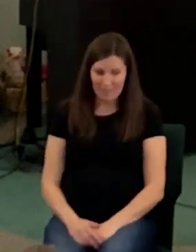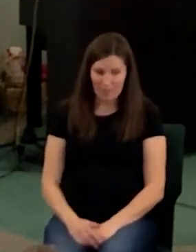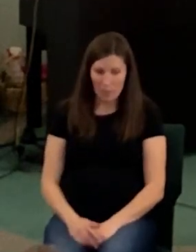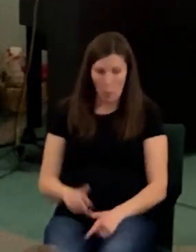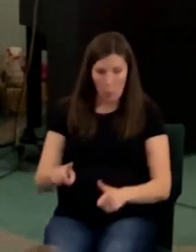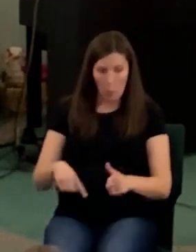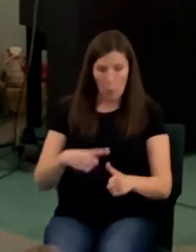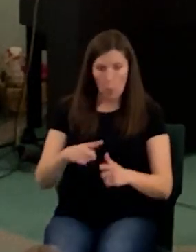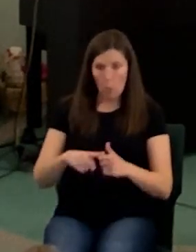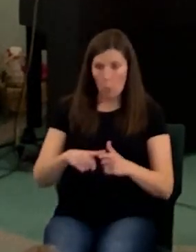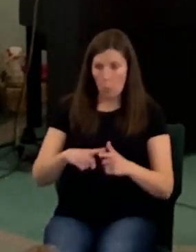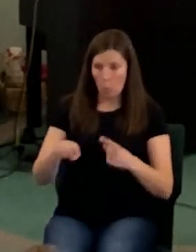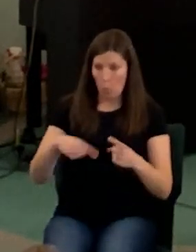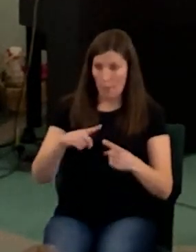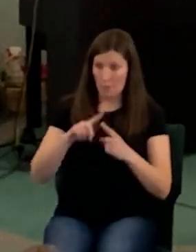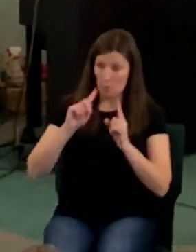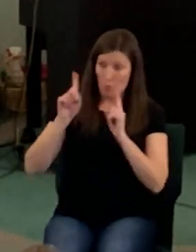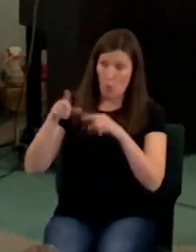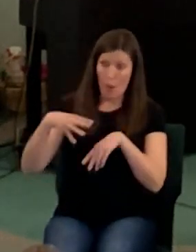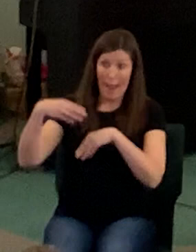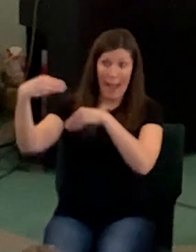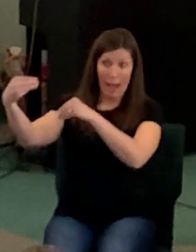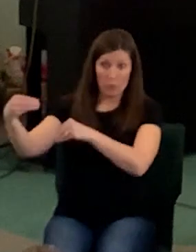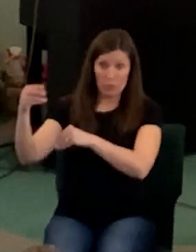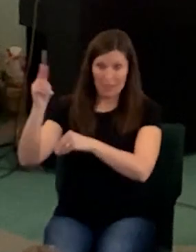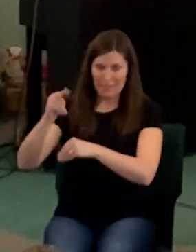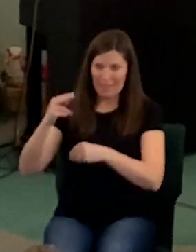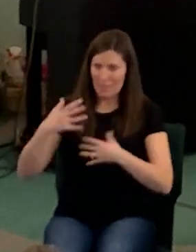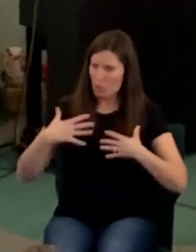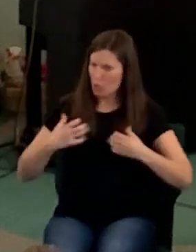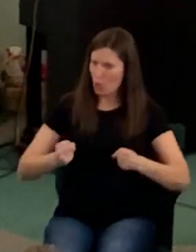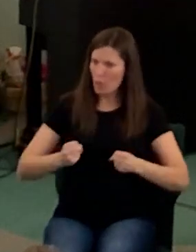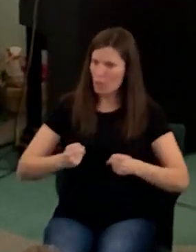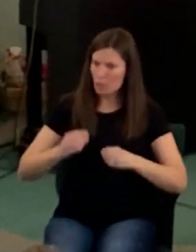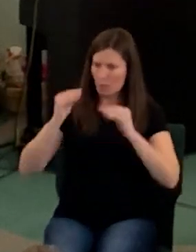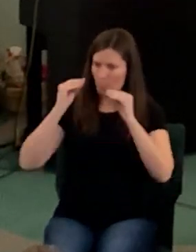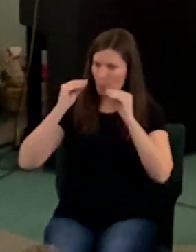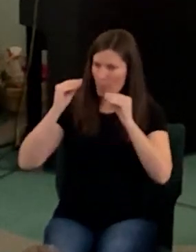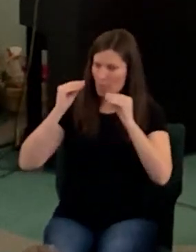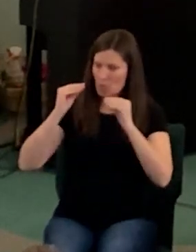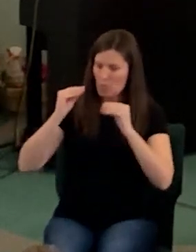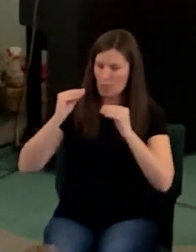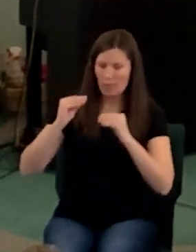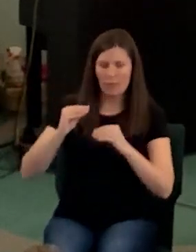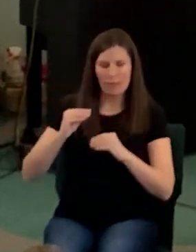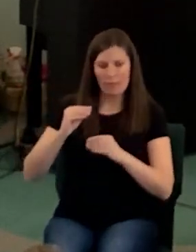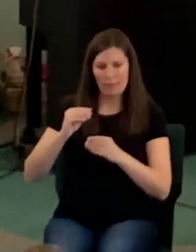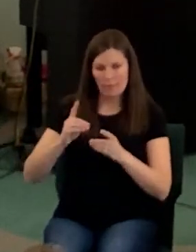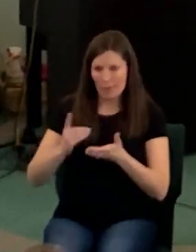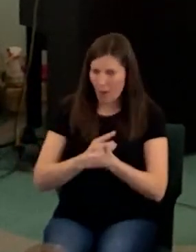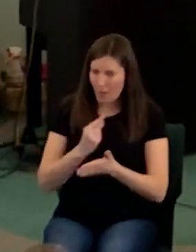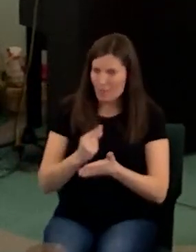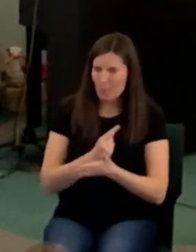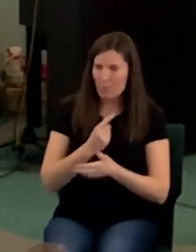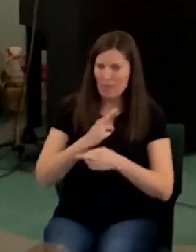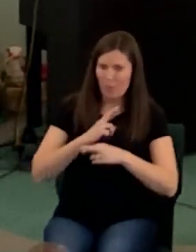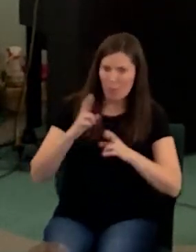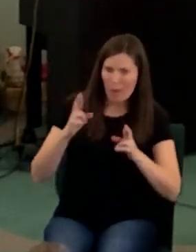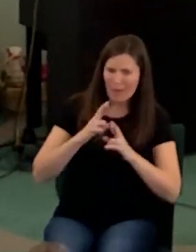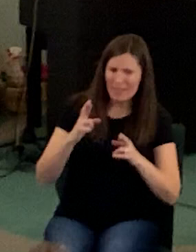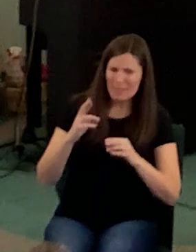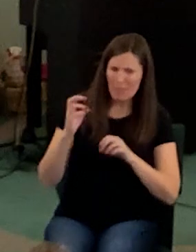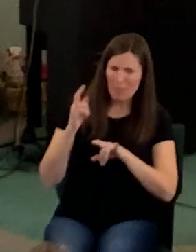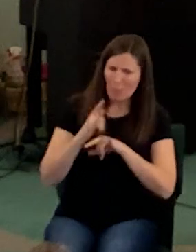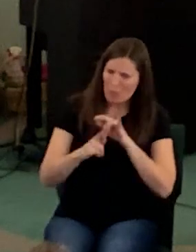When you go out, you're going to need courage to preach the gospel. When you preach the gospel, you're going to need to be ready for persecution and